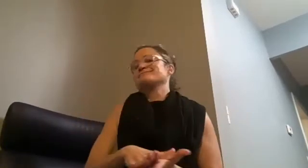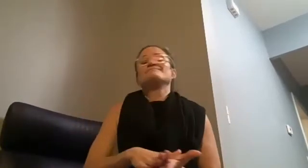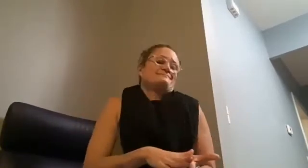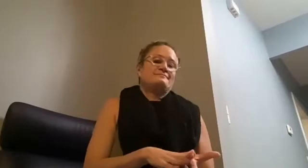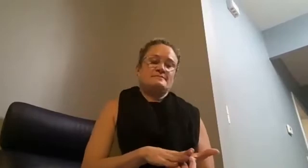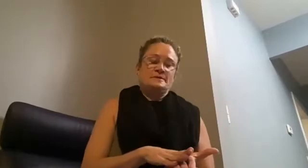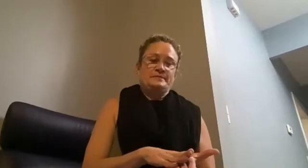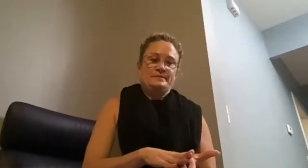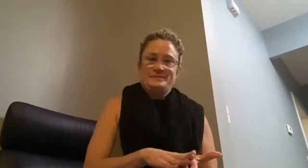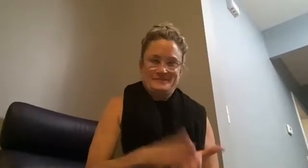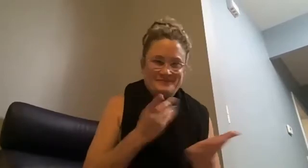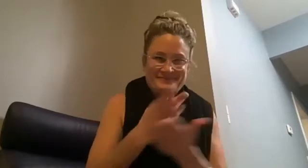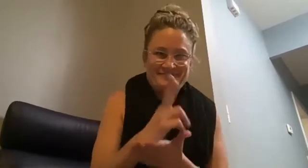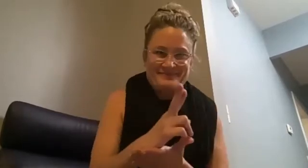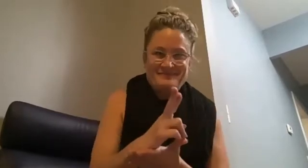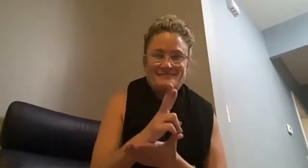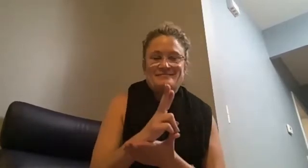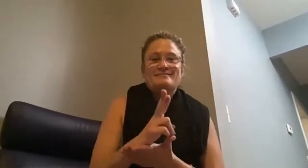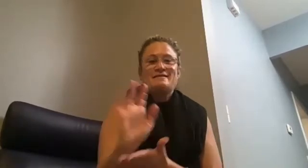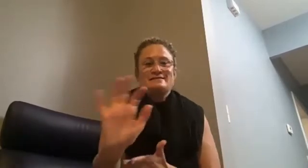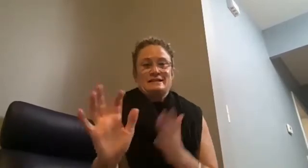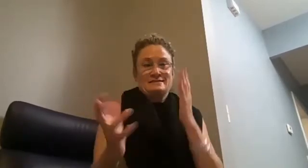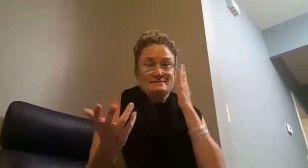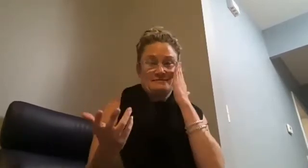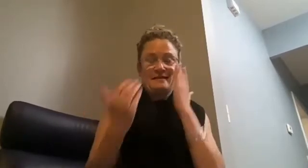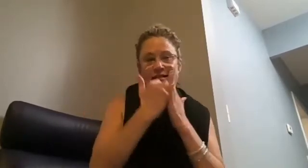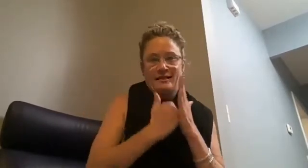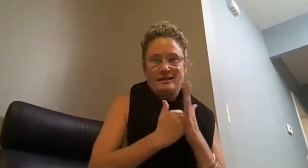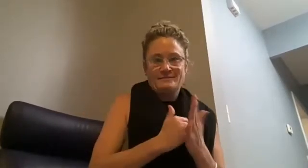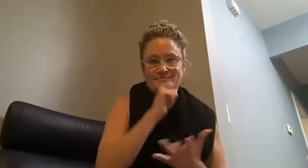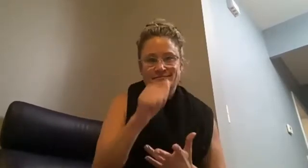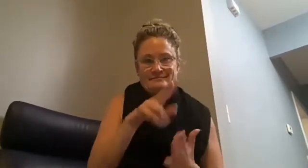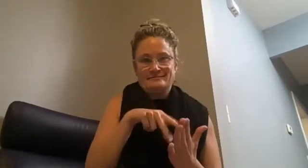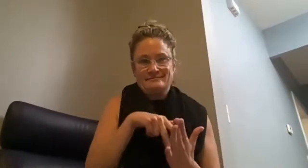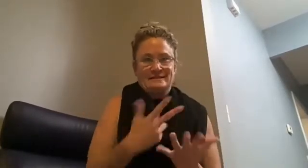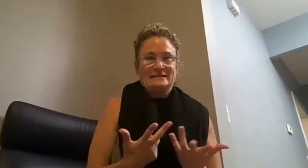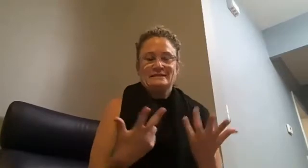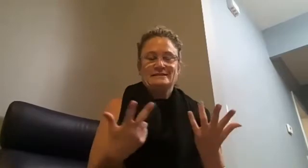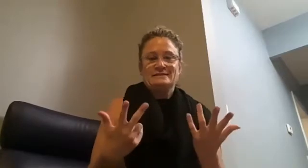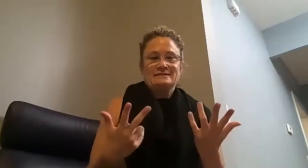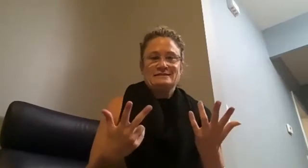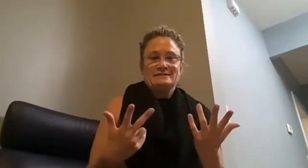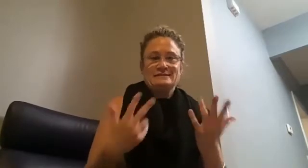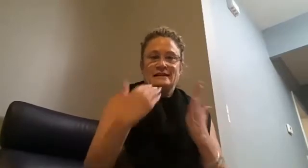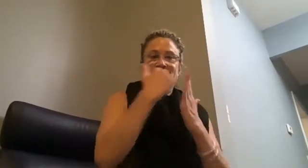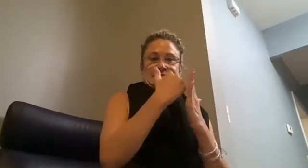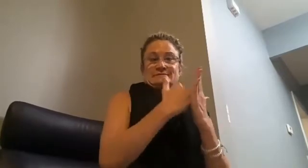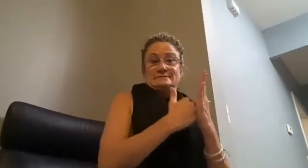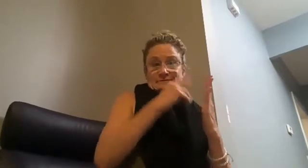be honest. But that was kind of what it was like. It's like, it's just a list. I'm not going to like actually read this to you. So it's like the list that I read to my sponsor in my